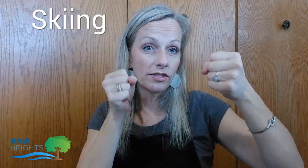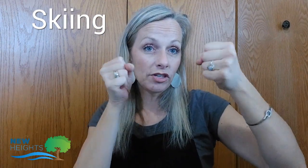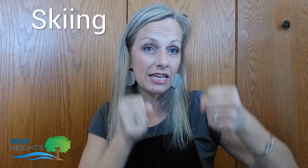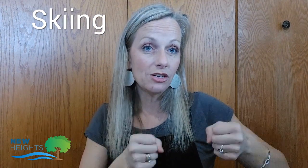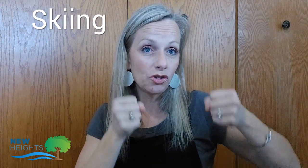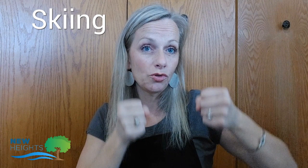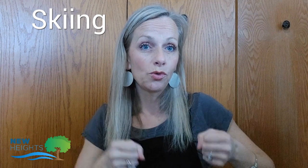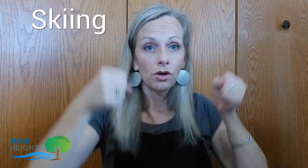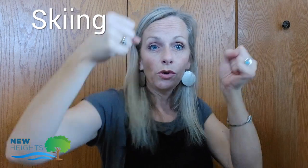for skiing.